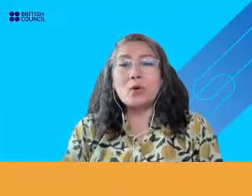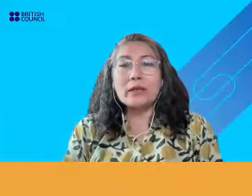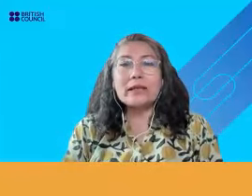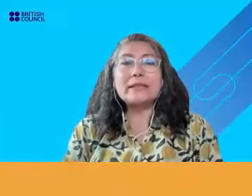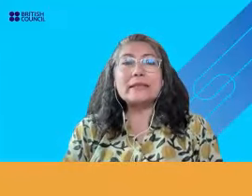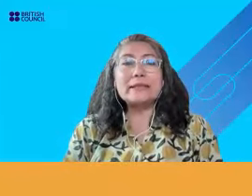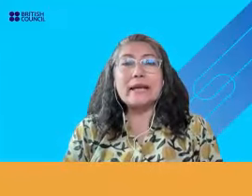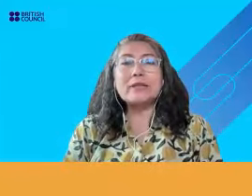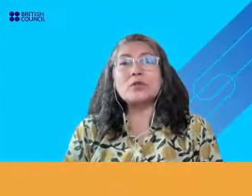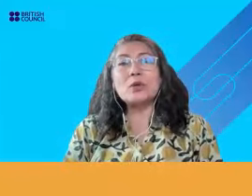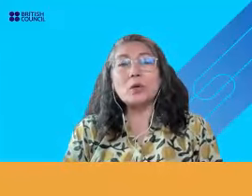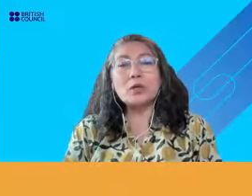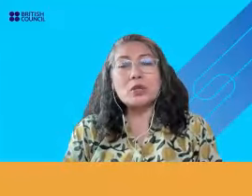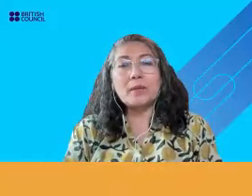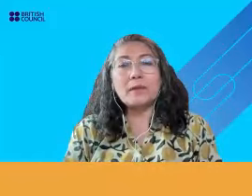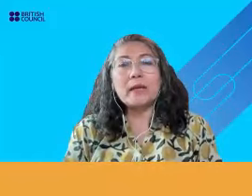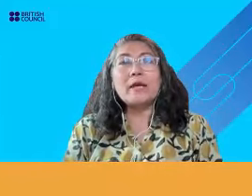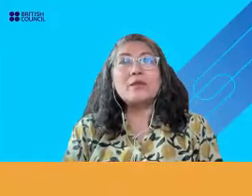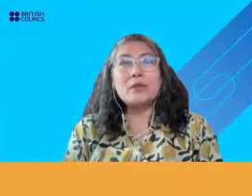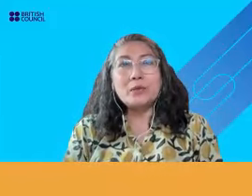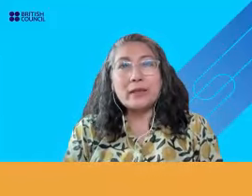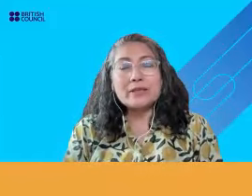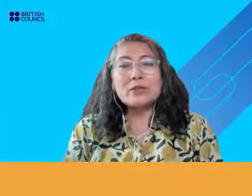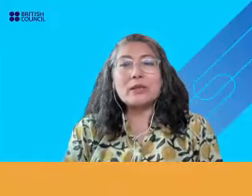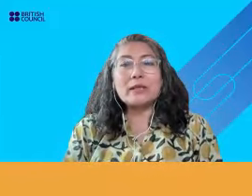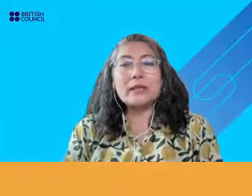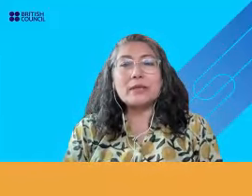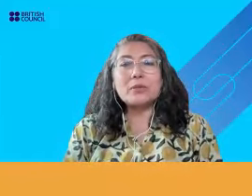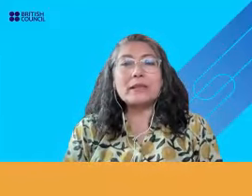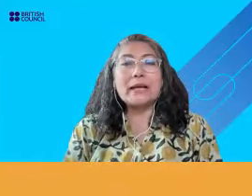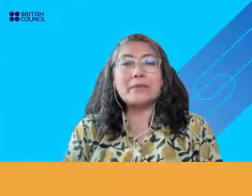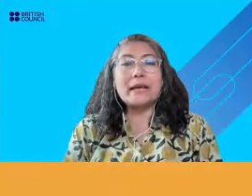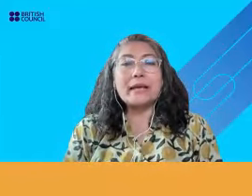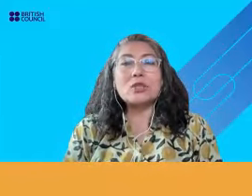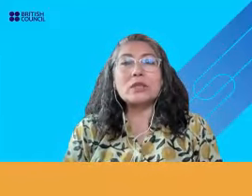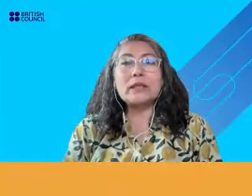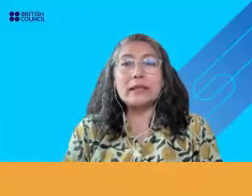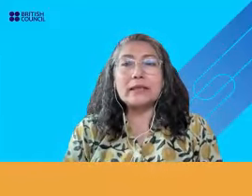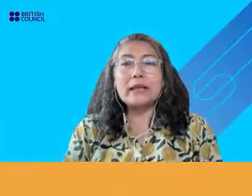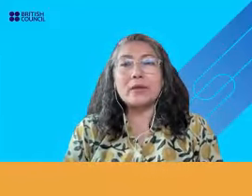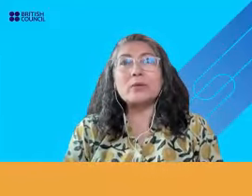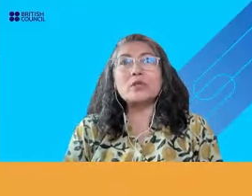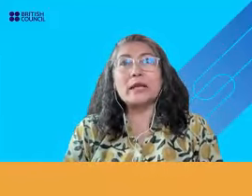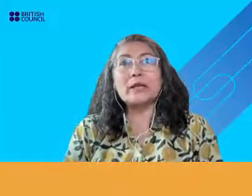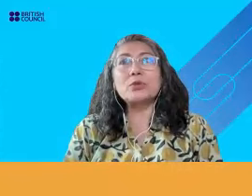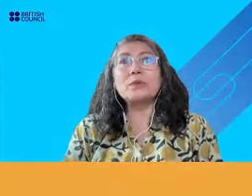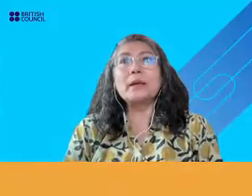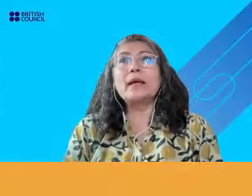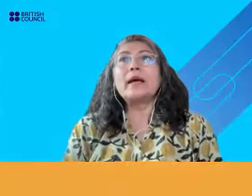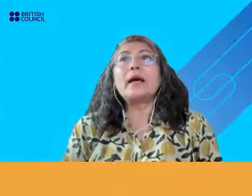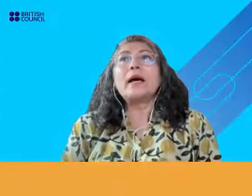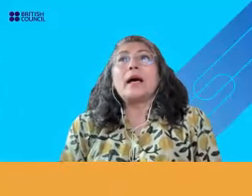for organizing this hands-on workshop, 3 ways to engage with climate action in the language